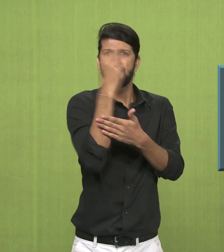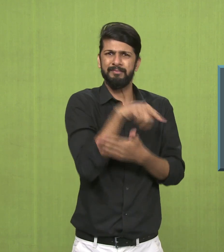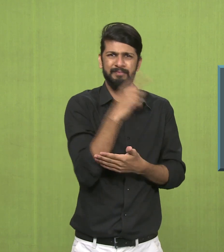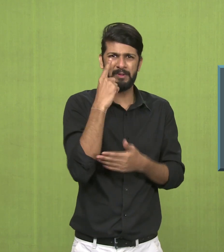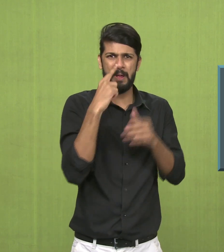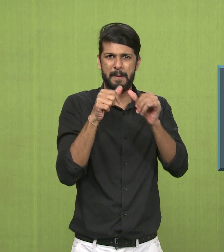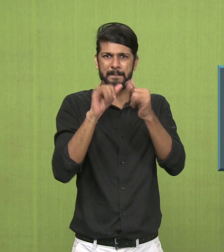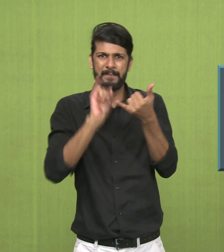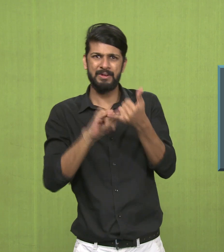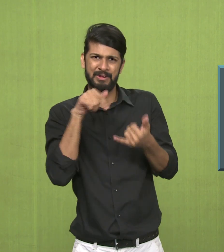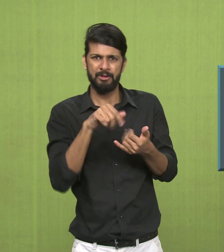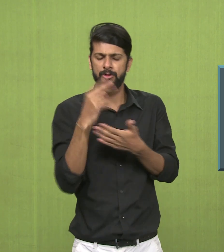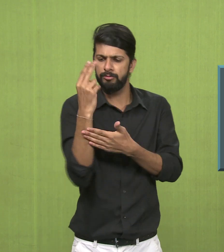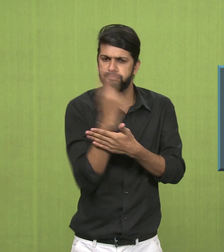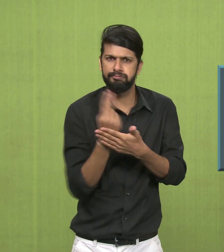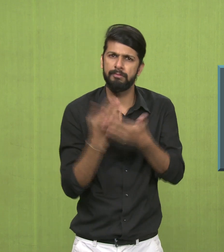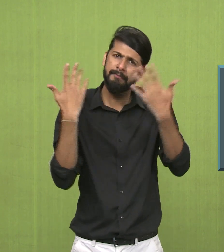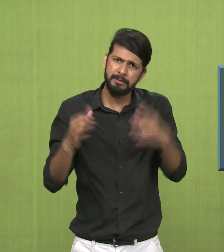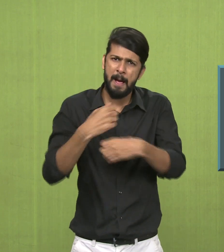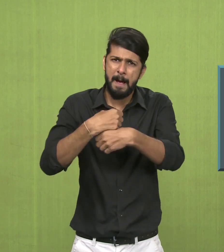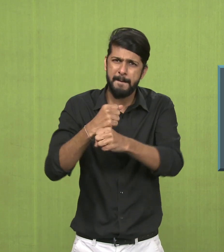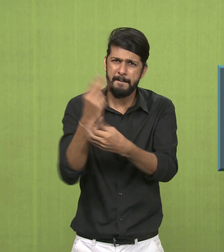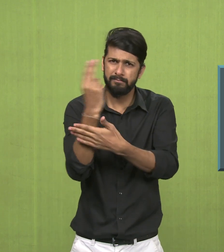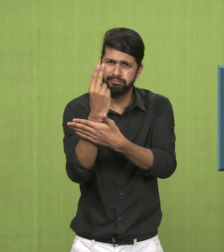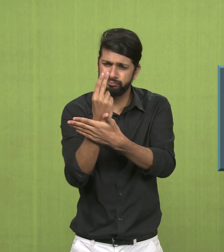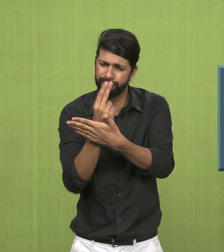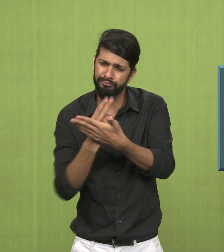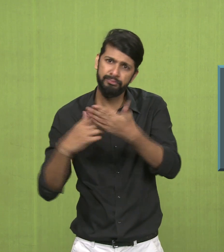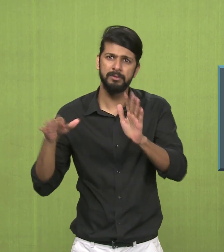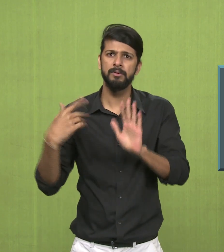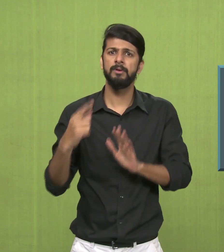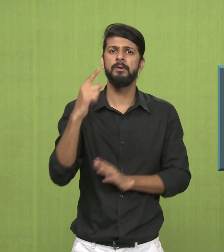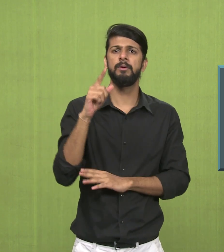Amrita Shergill is also renowned to be the first